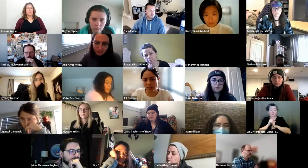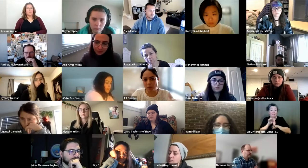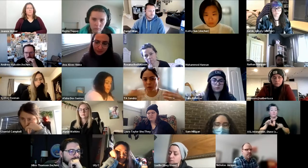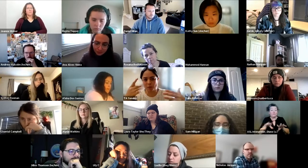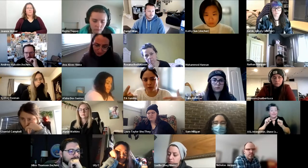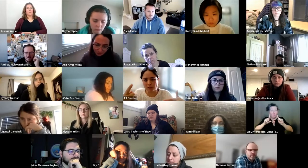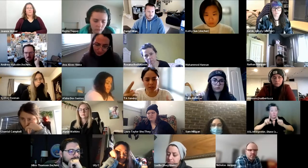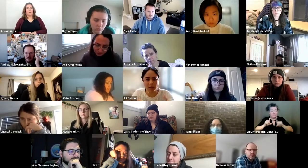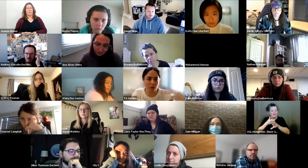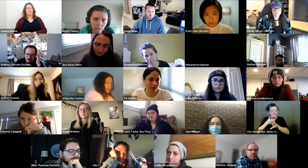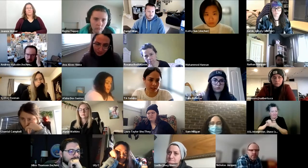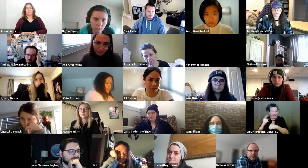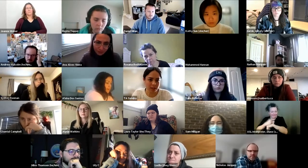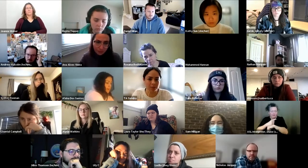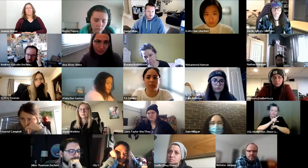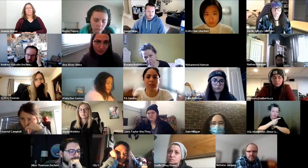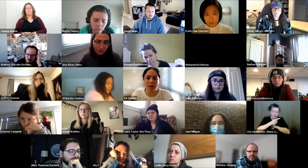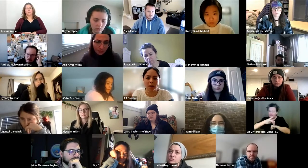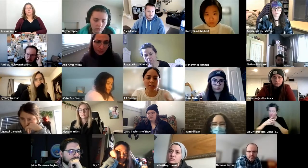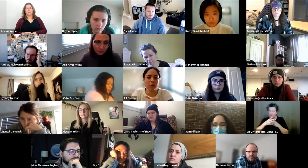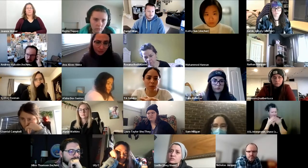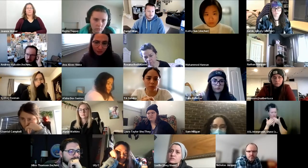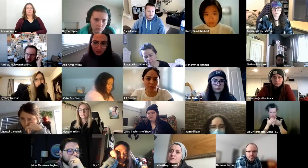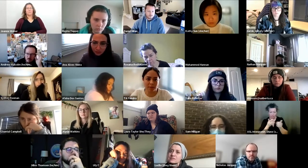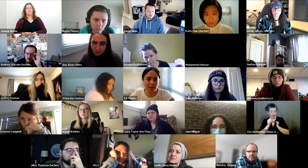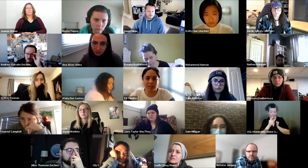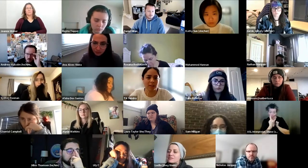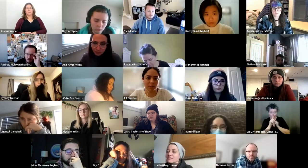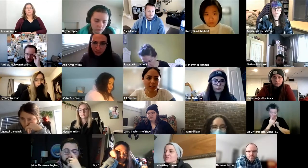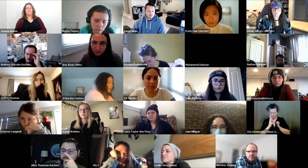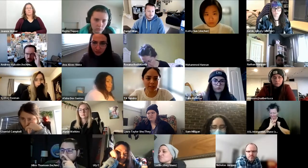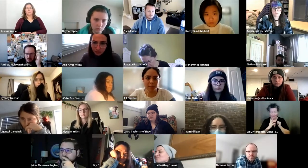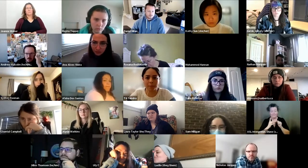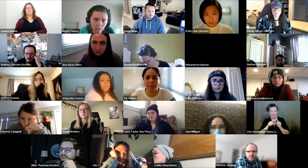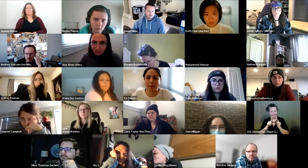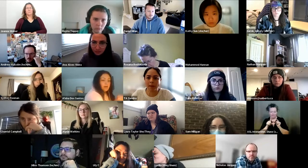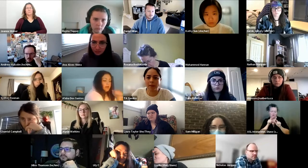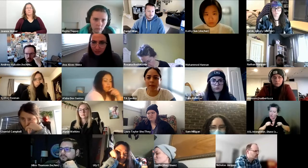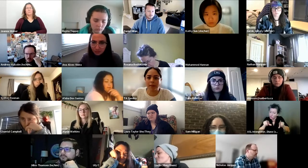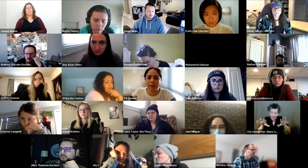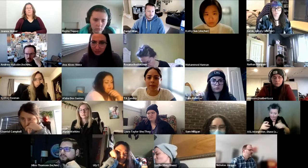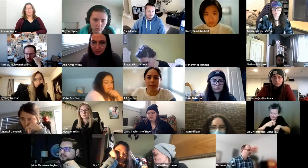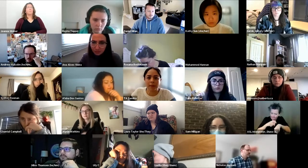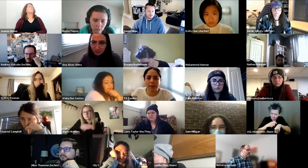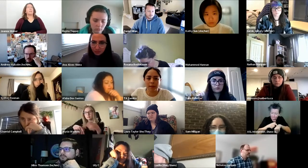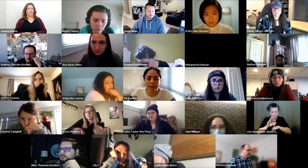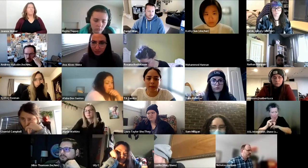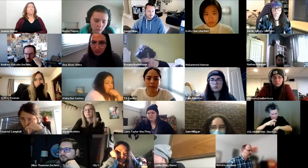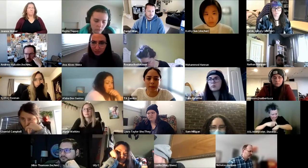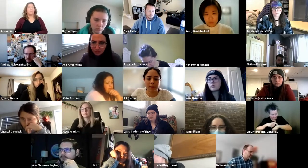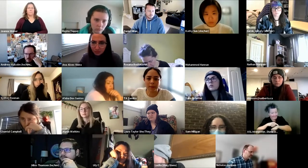date, either your first attempt or your second attempt, you will be fine, but it's not during class time.